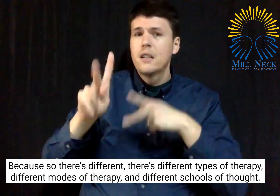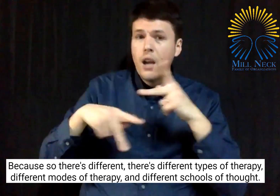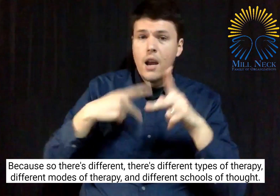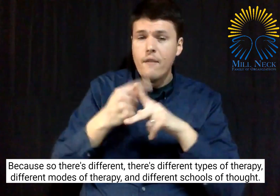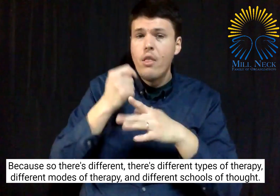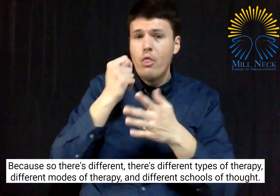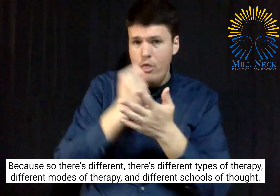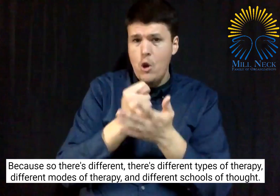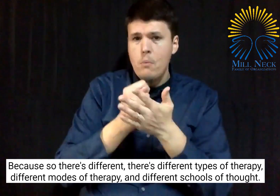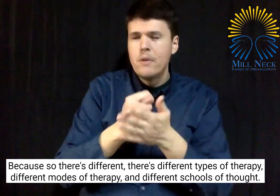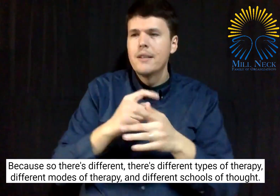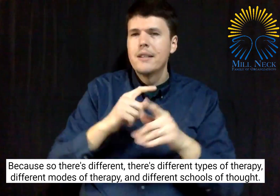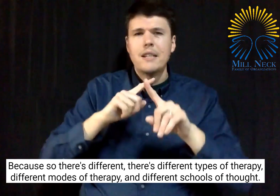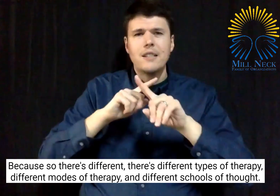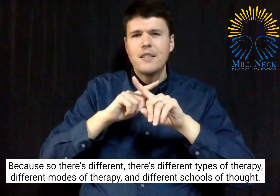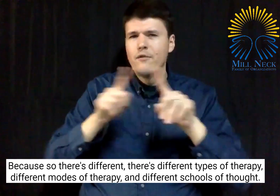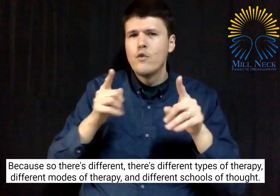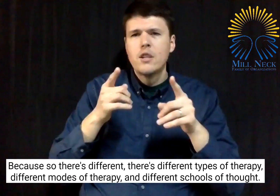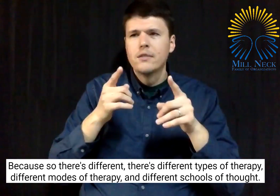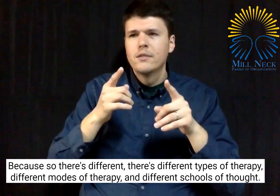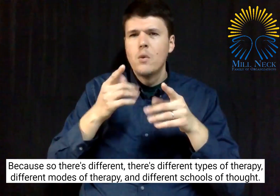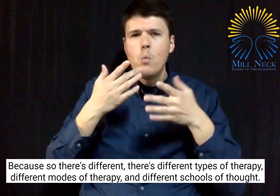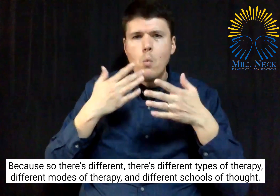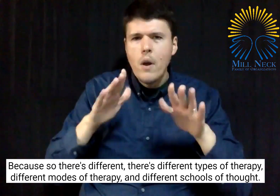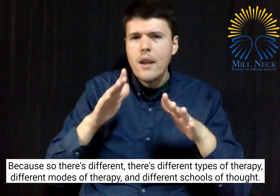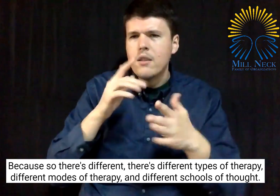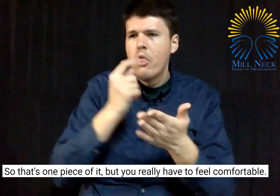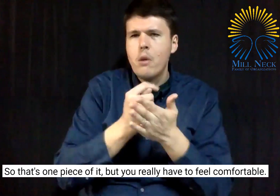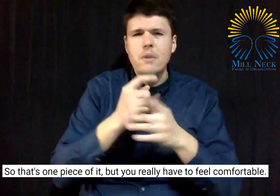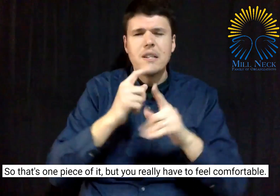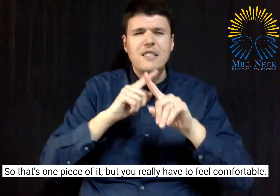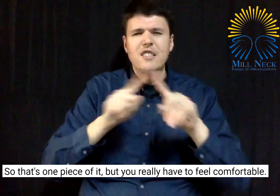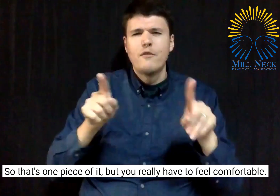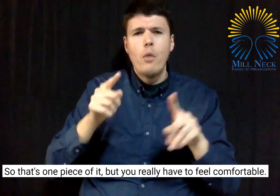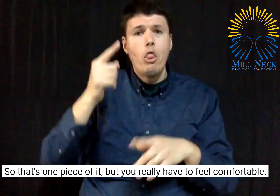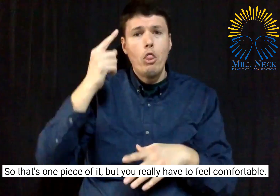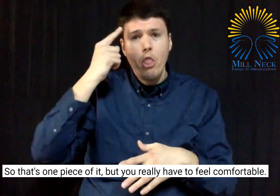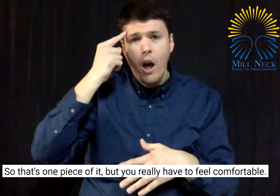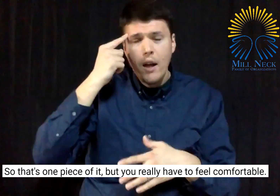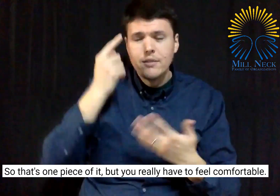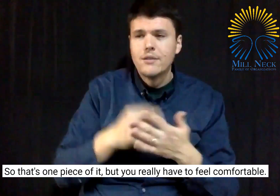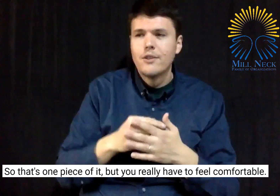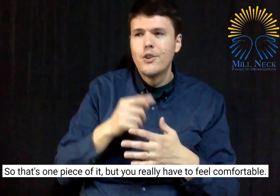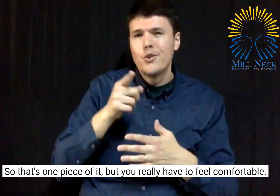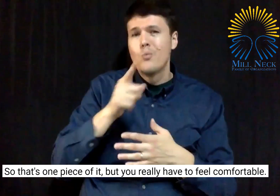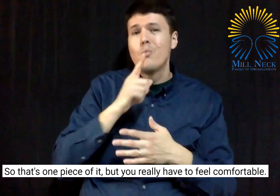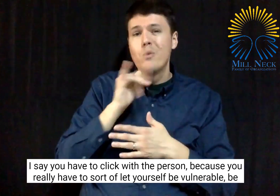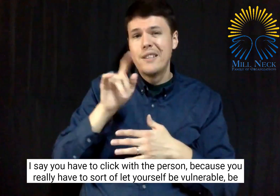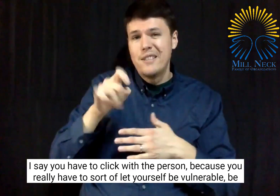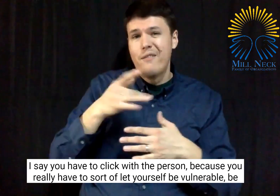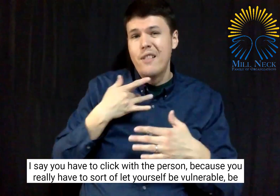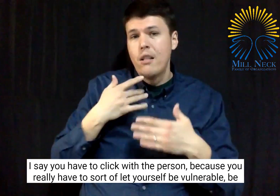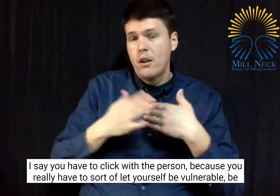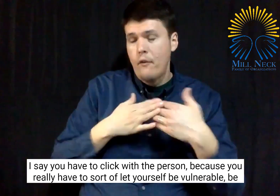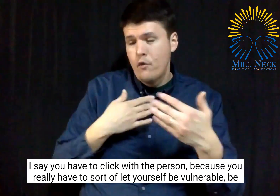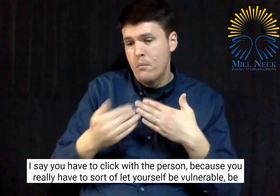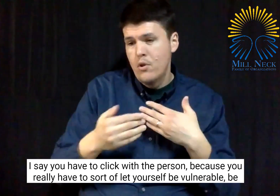therapy, different modes of therapy, and different schools of thought. So that's one piece of it, but you really have to feel comfortable. I say you have to click with the